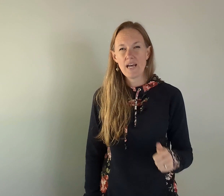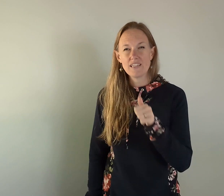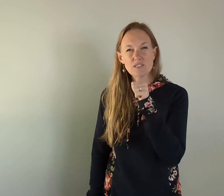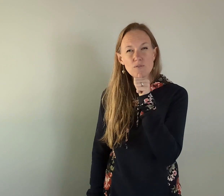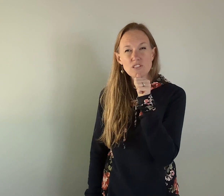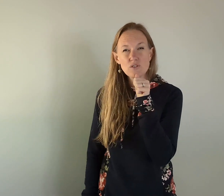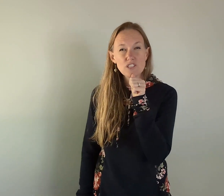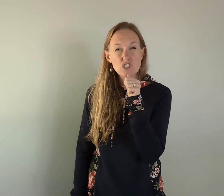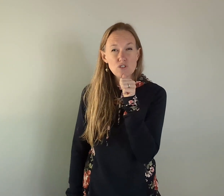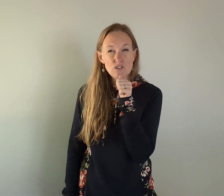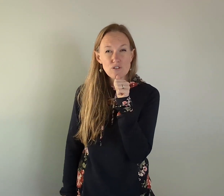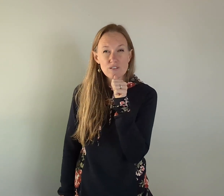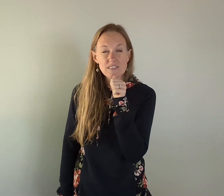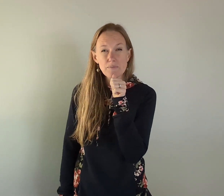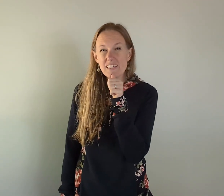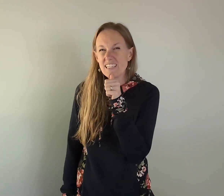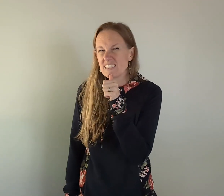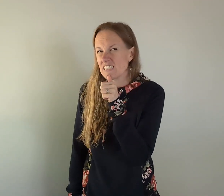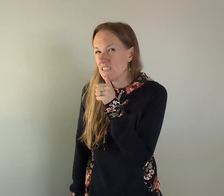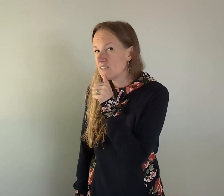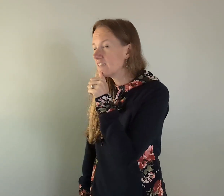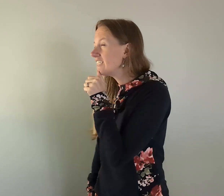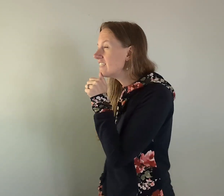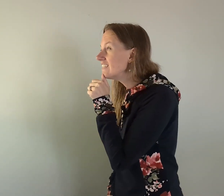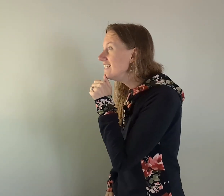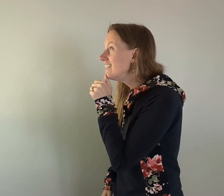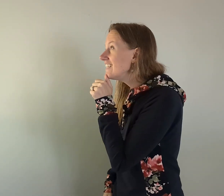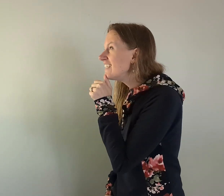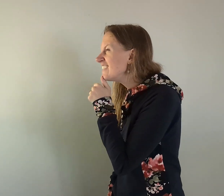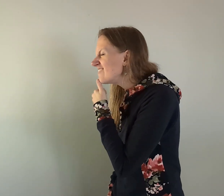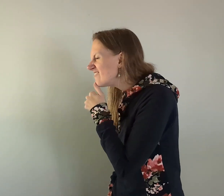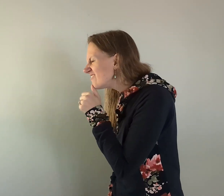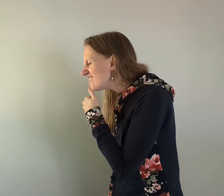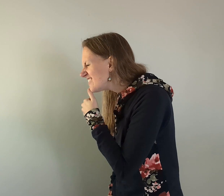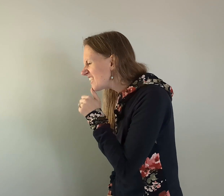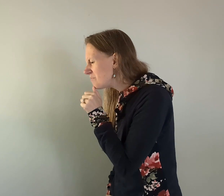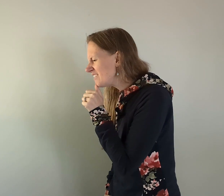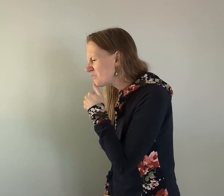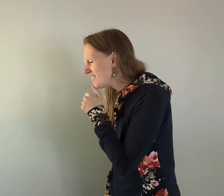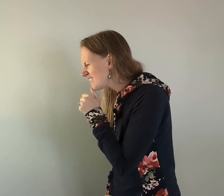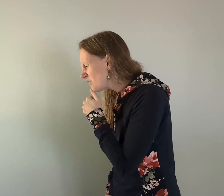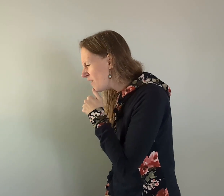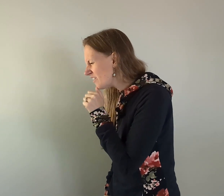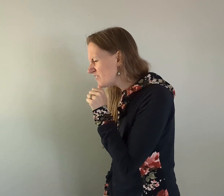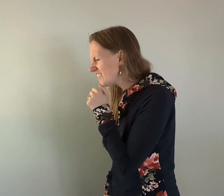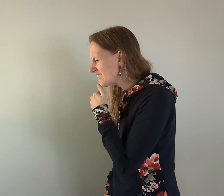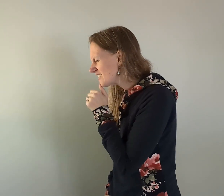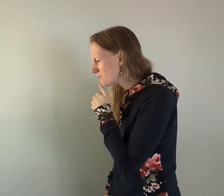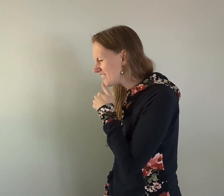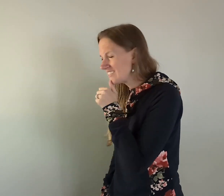away. So to endure or something is right here, and then kind of bend it twice, and you want your facial expression